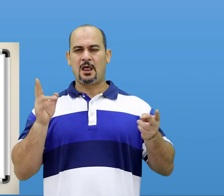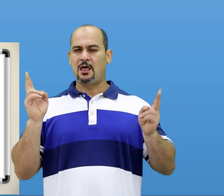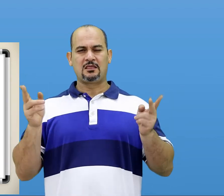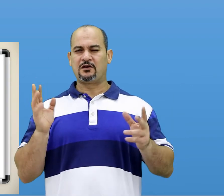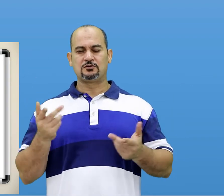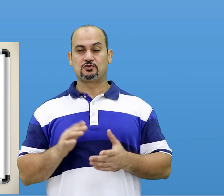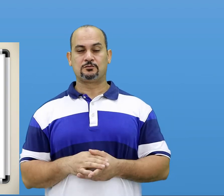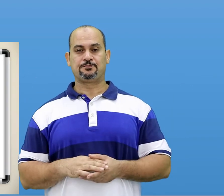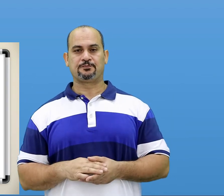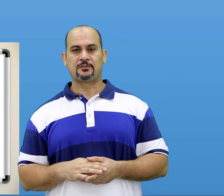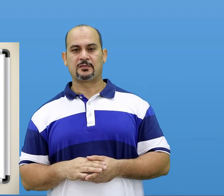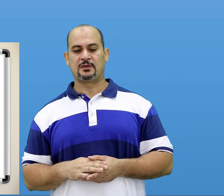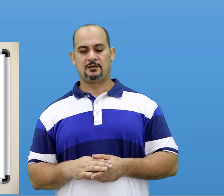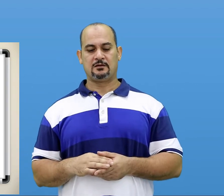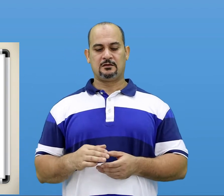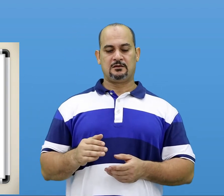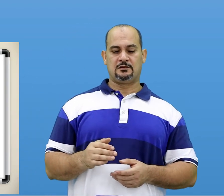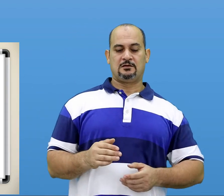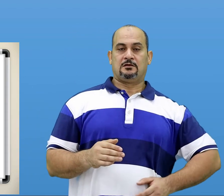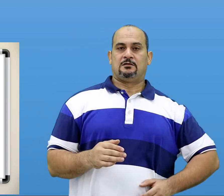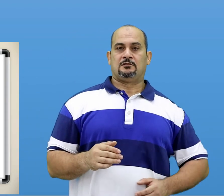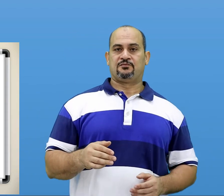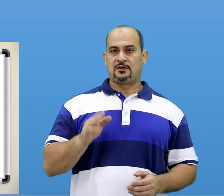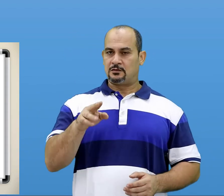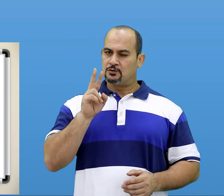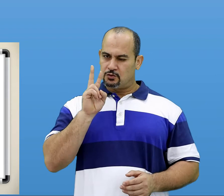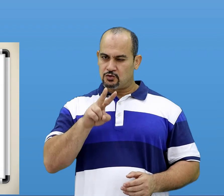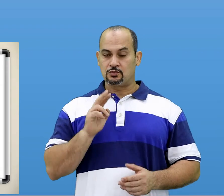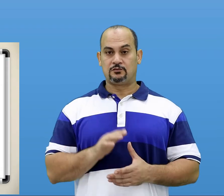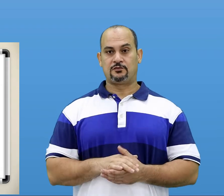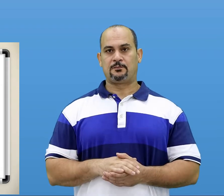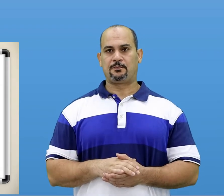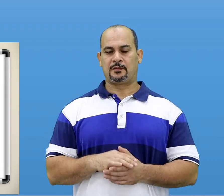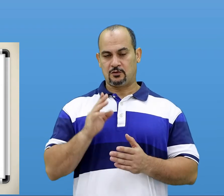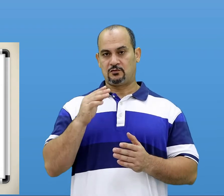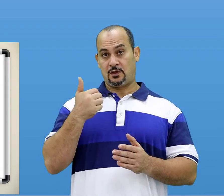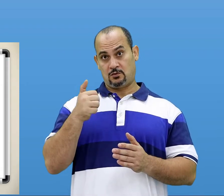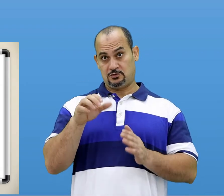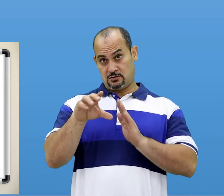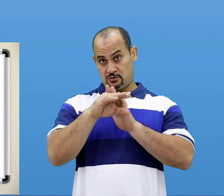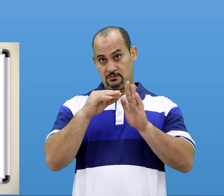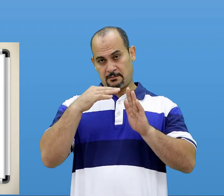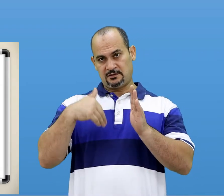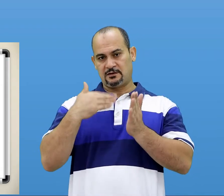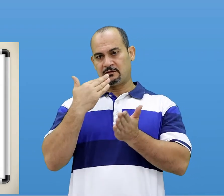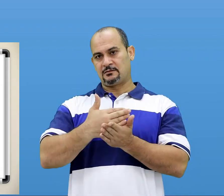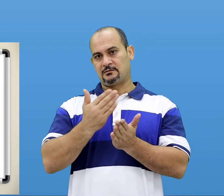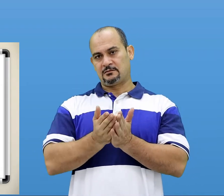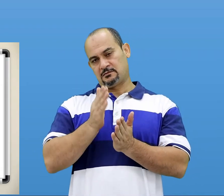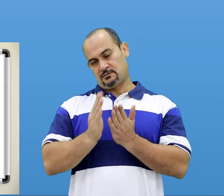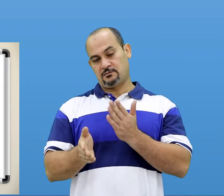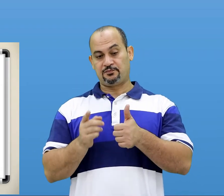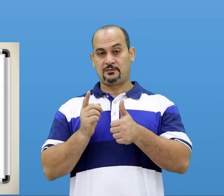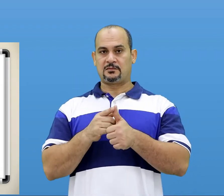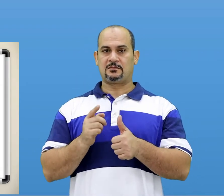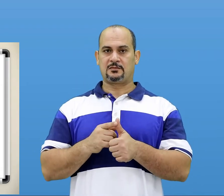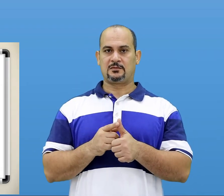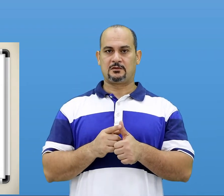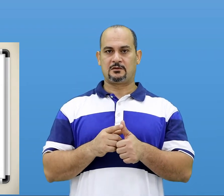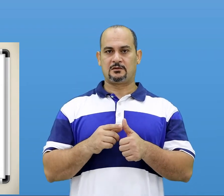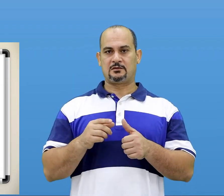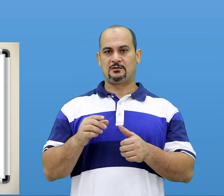celebration. I will read the introduction for you, then I will break down the introduction for you. February is